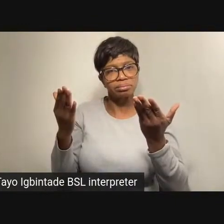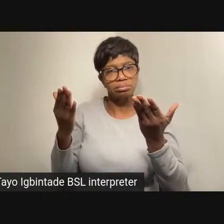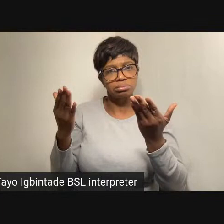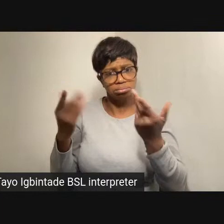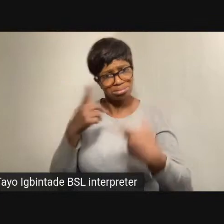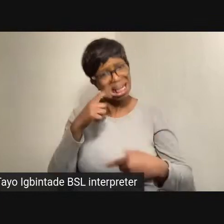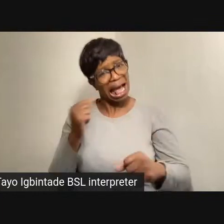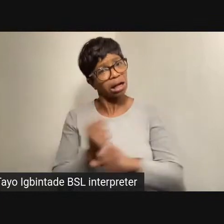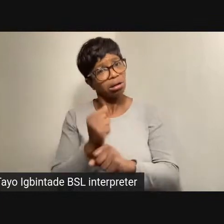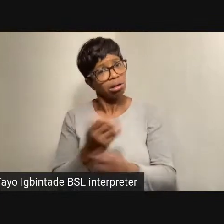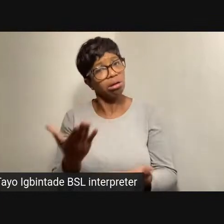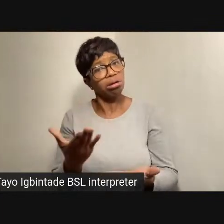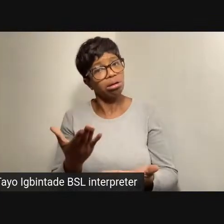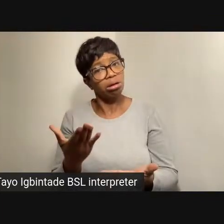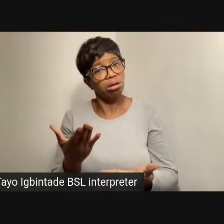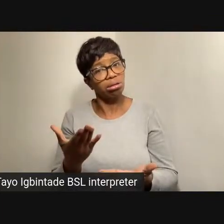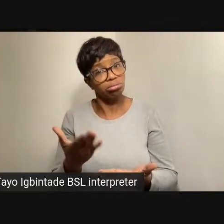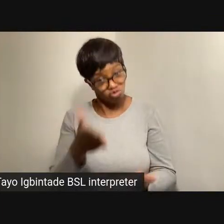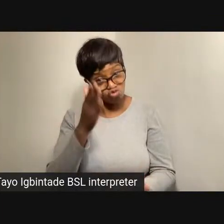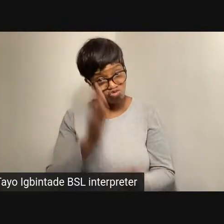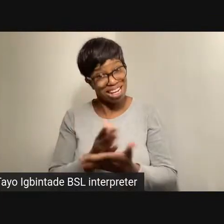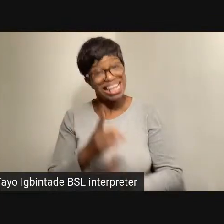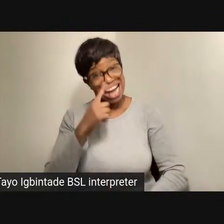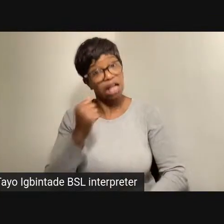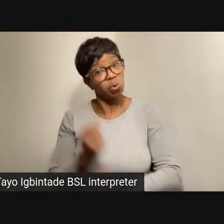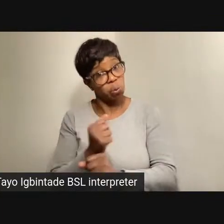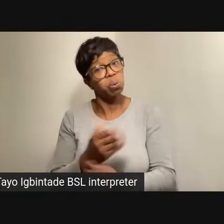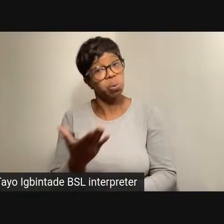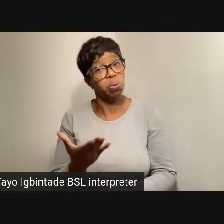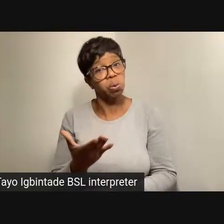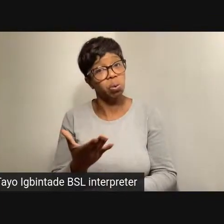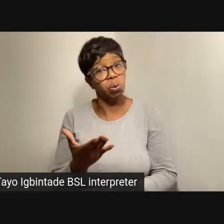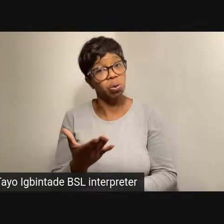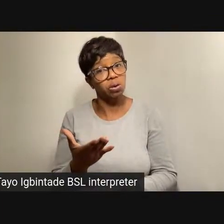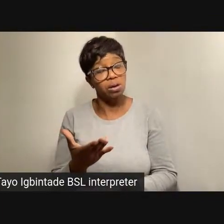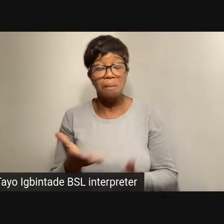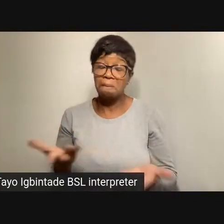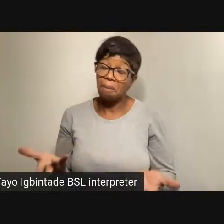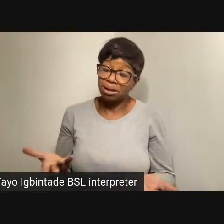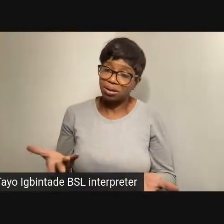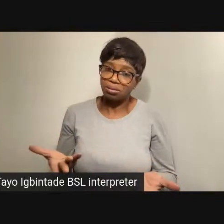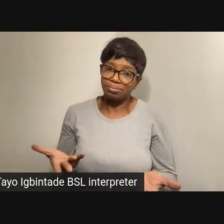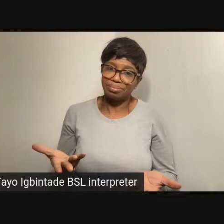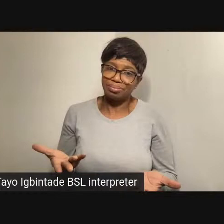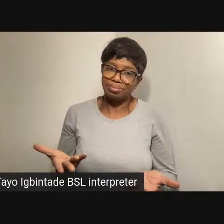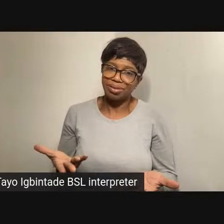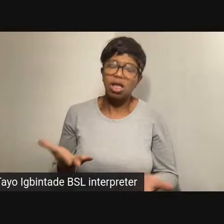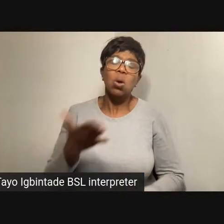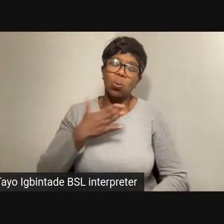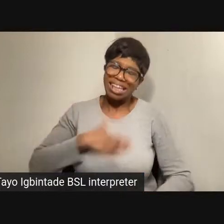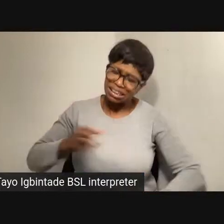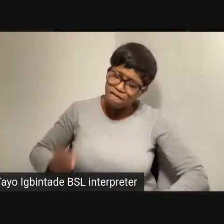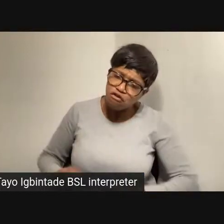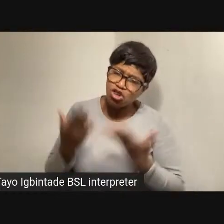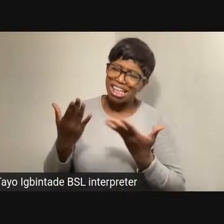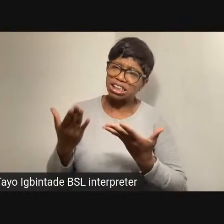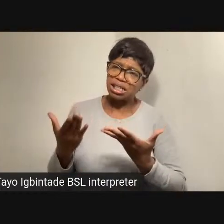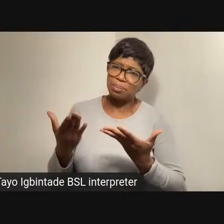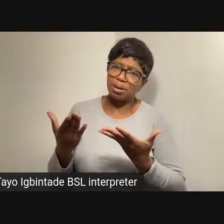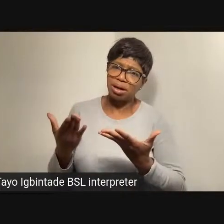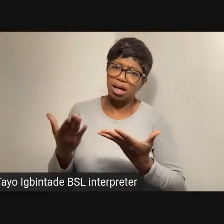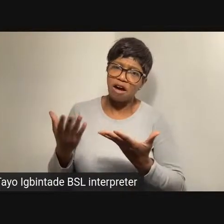done. It really can be done. It requires freedom from